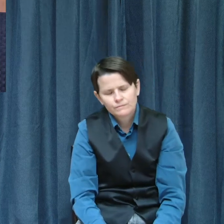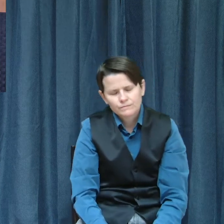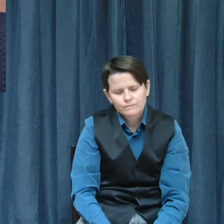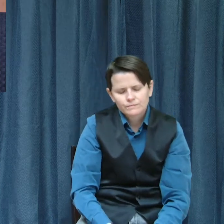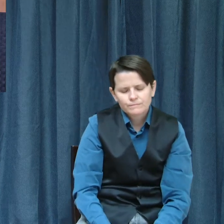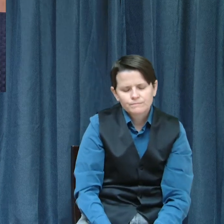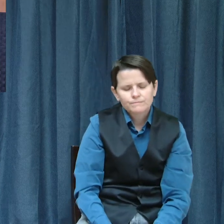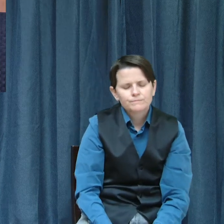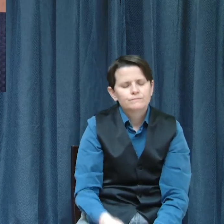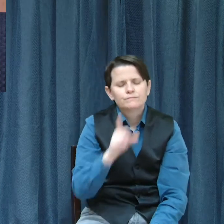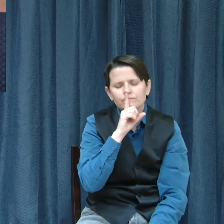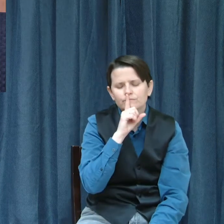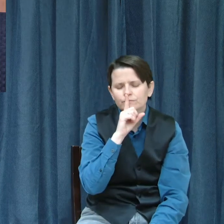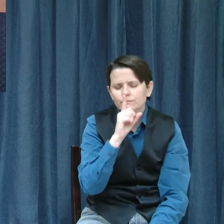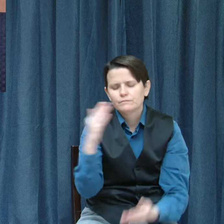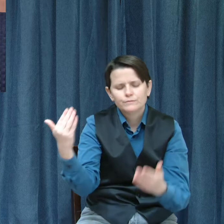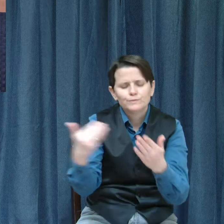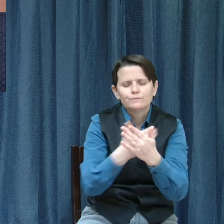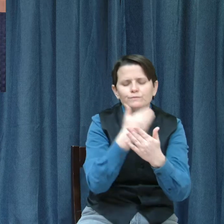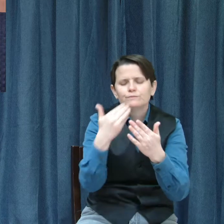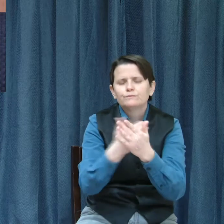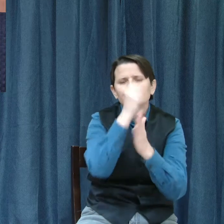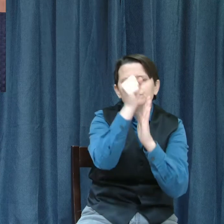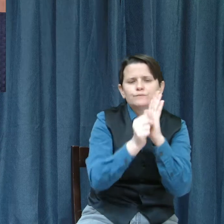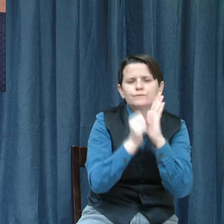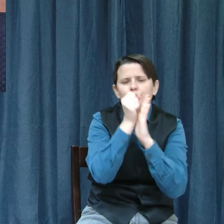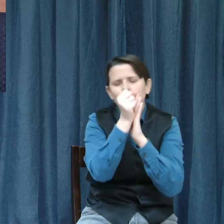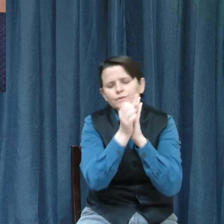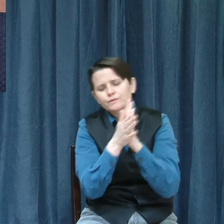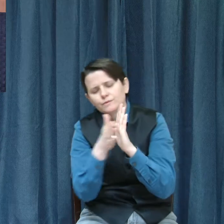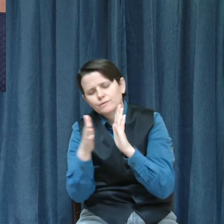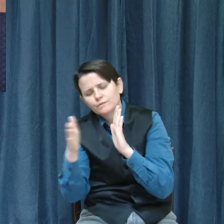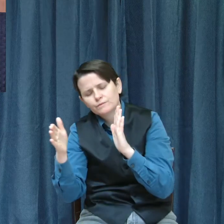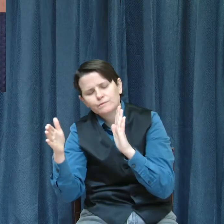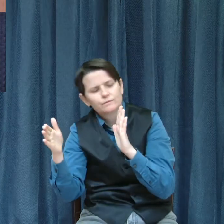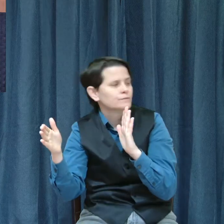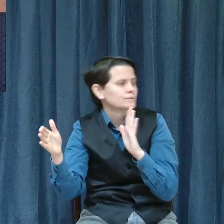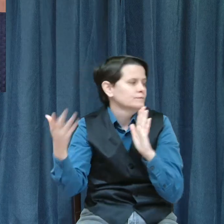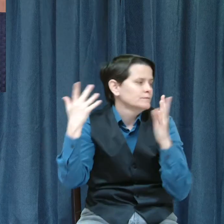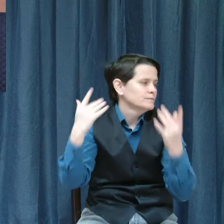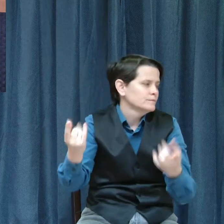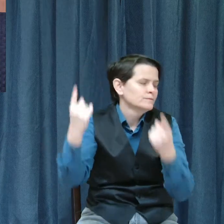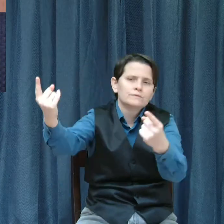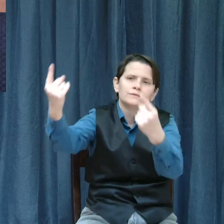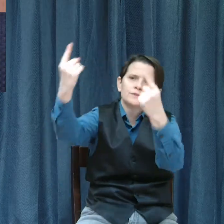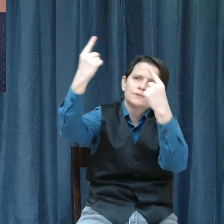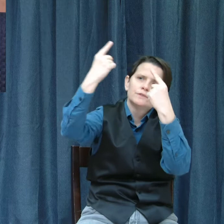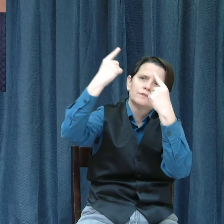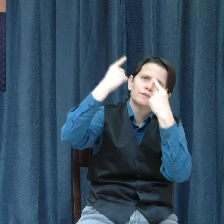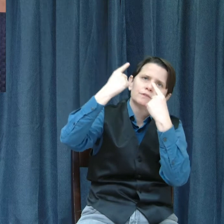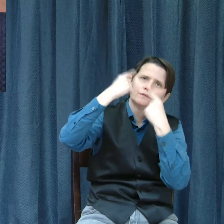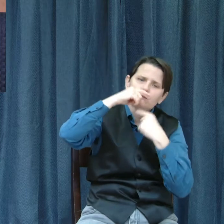It's a new season, and it's coming to me.